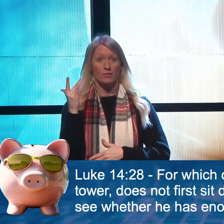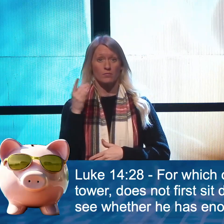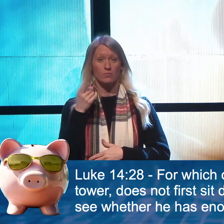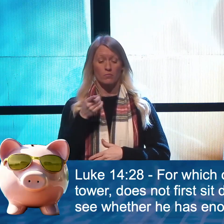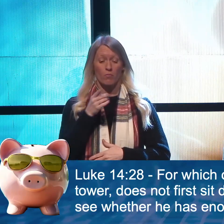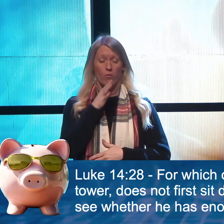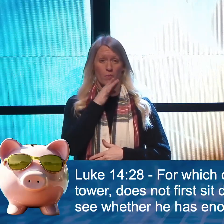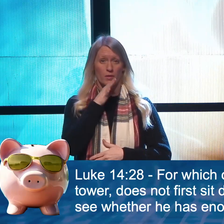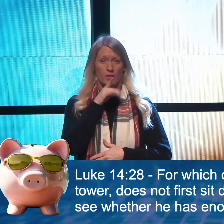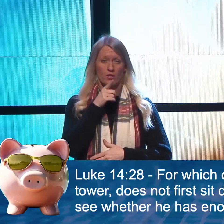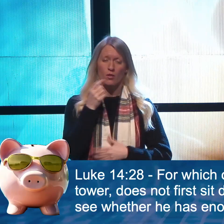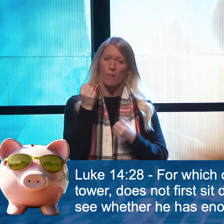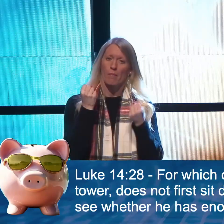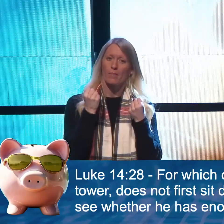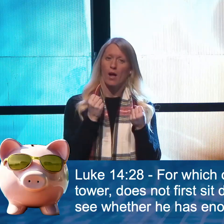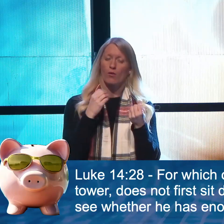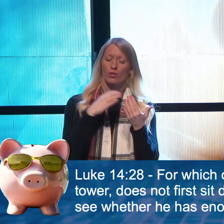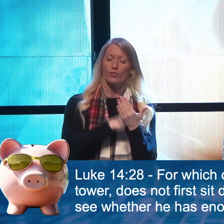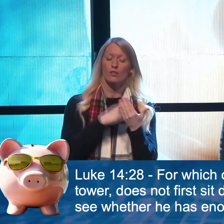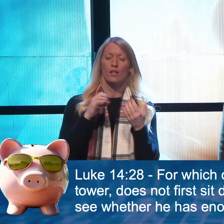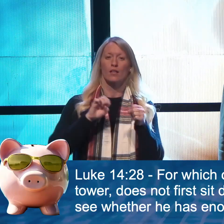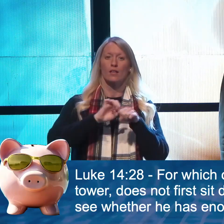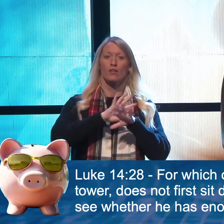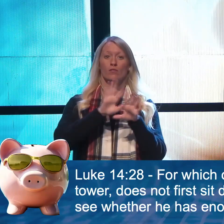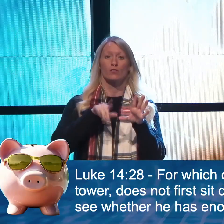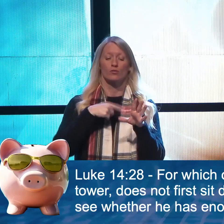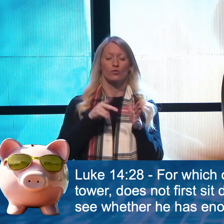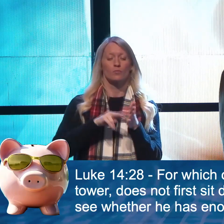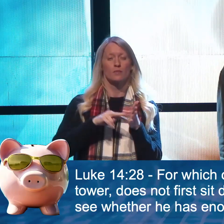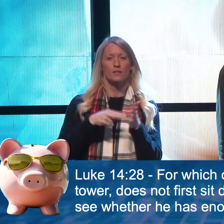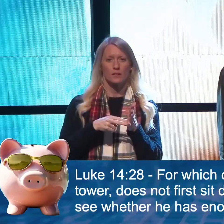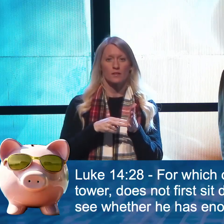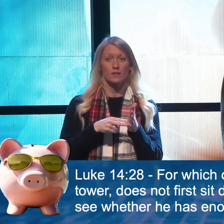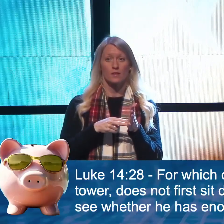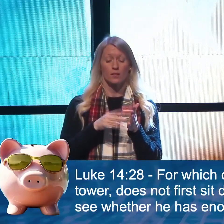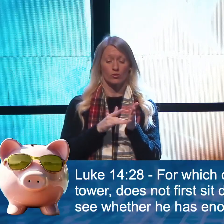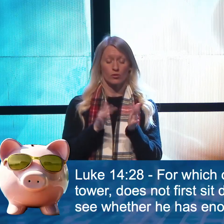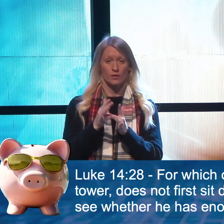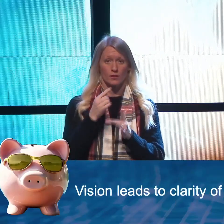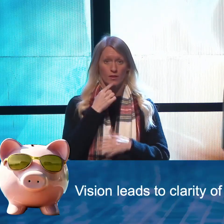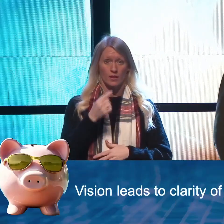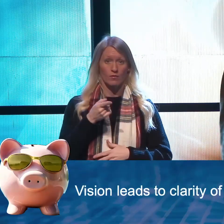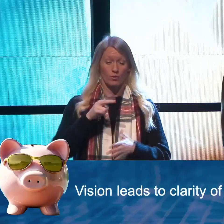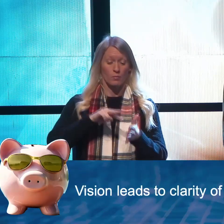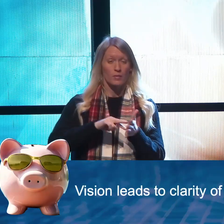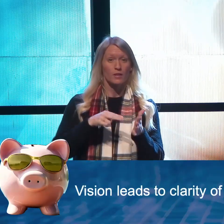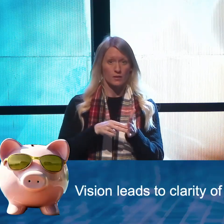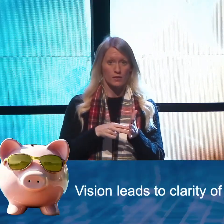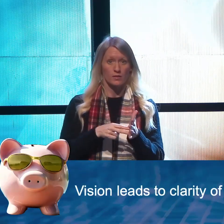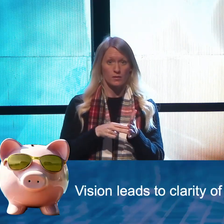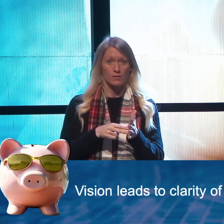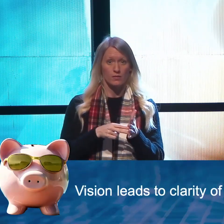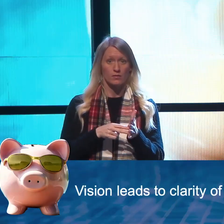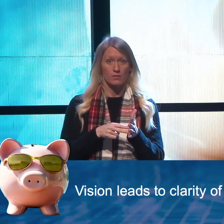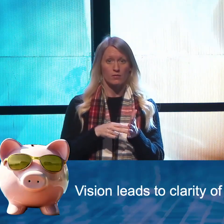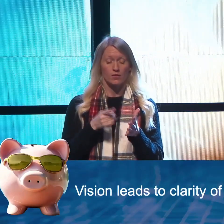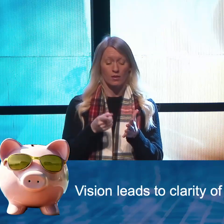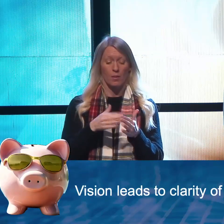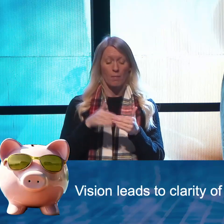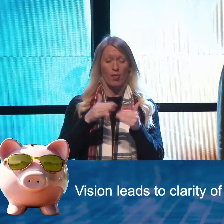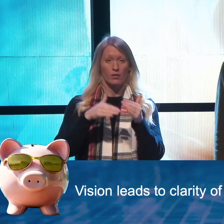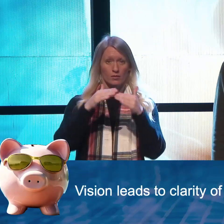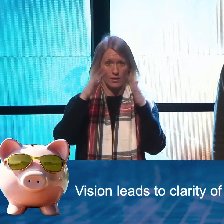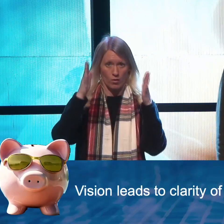power and the clarity of your intentions. Jesus said, if you're intending to build a tower. Now,